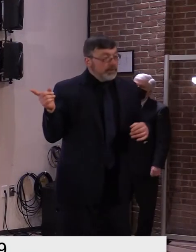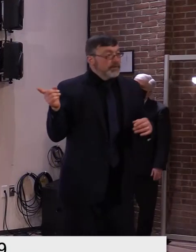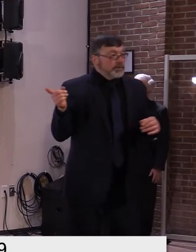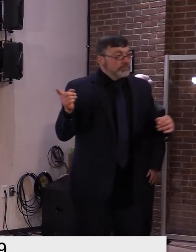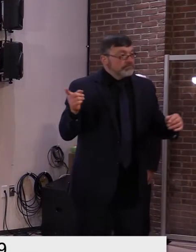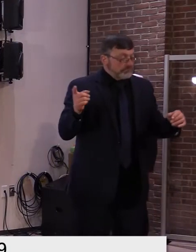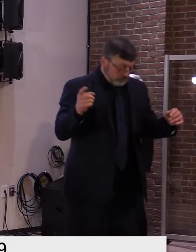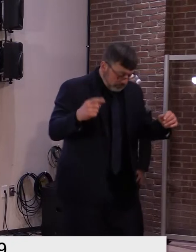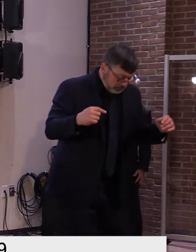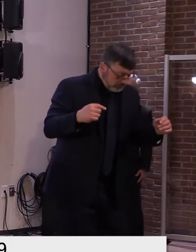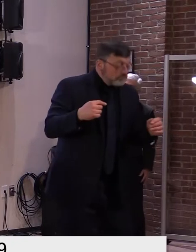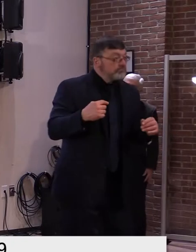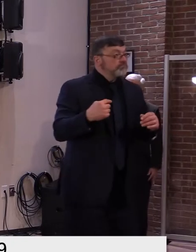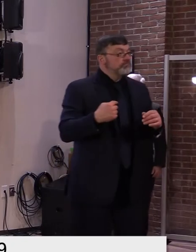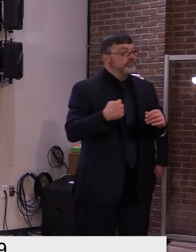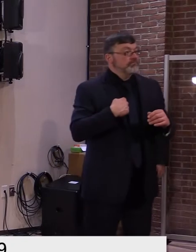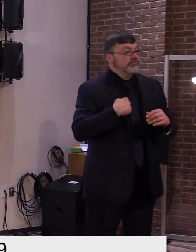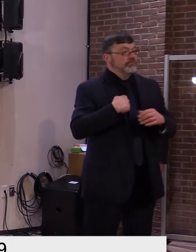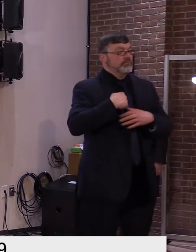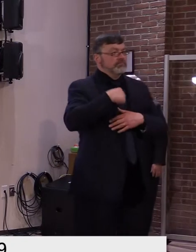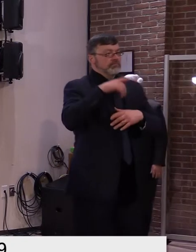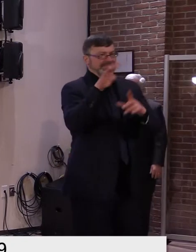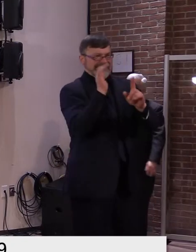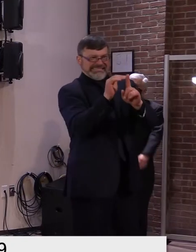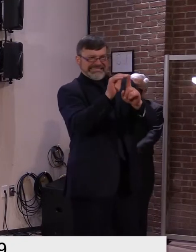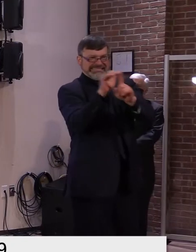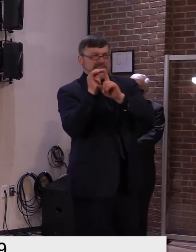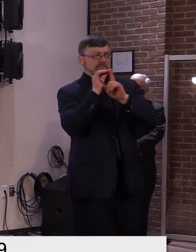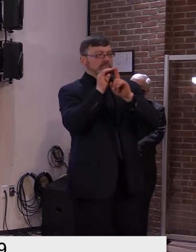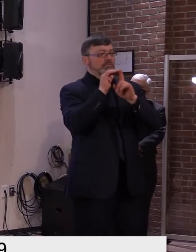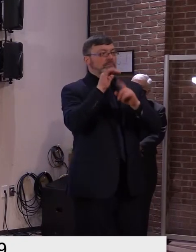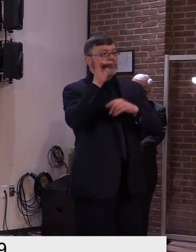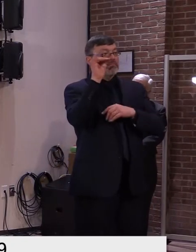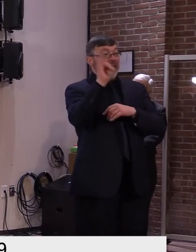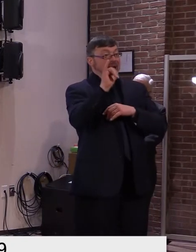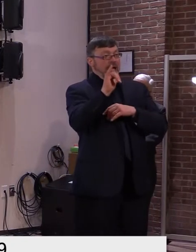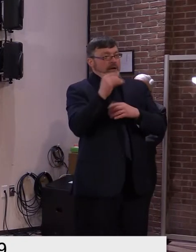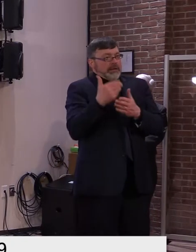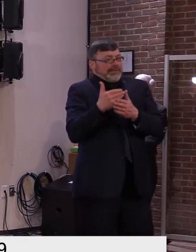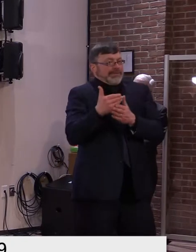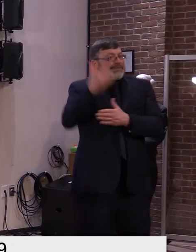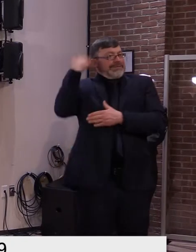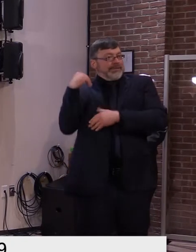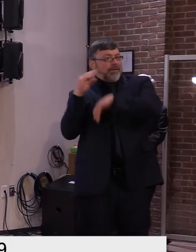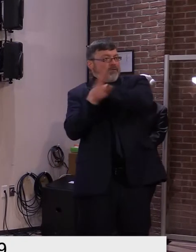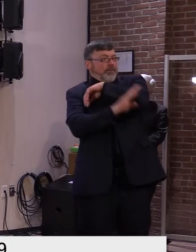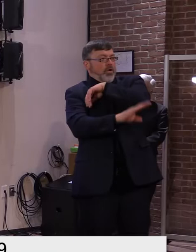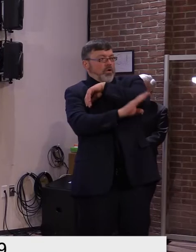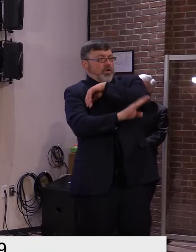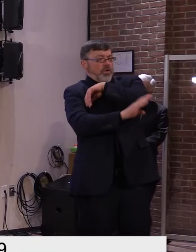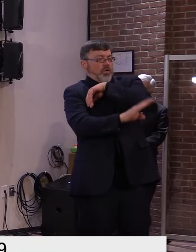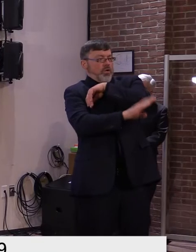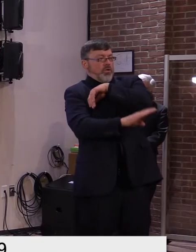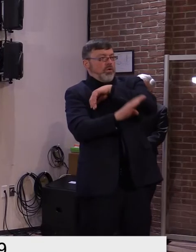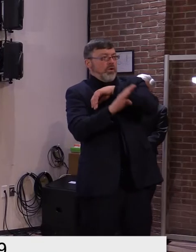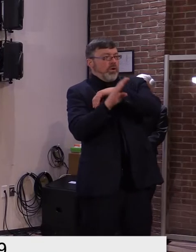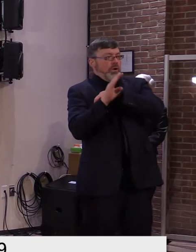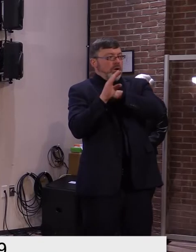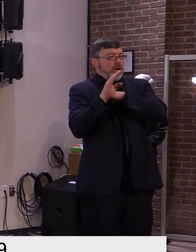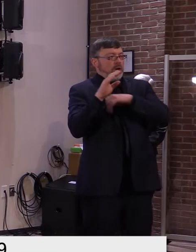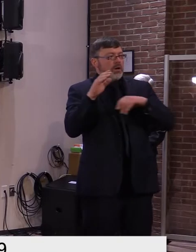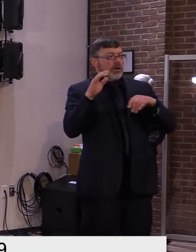and we weren't sure, and the college and universities were asking whether we were going to allow them to come back at